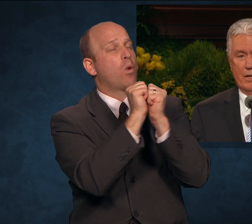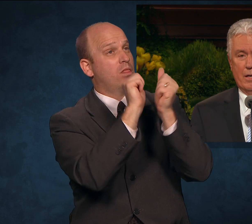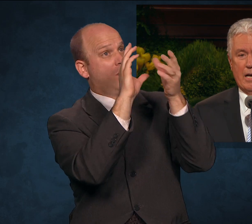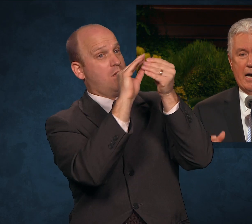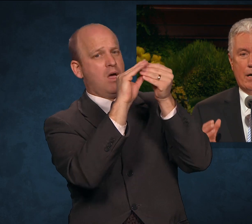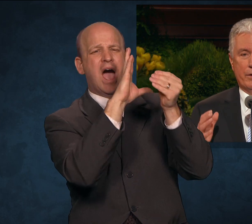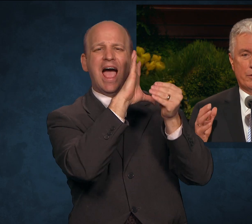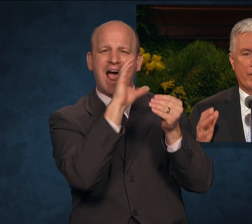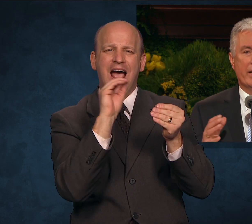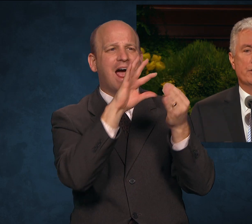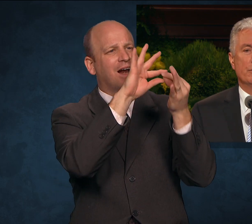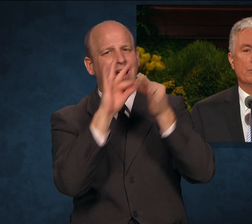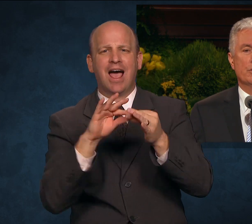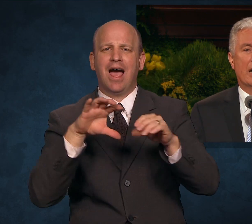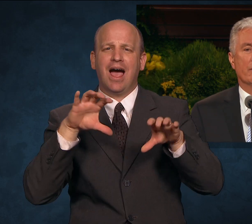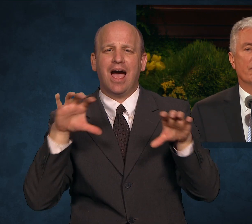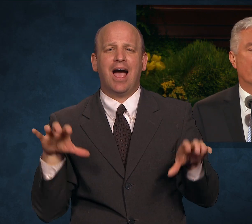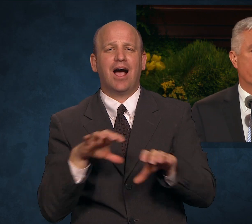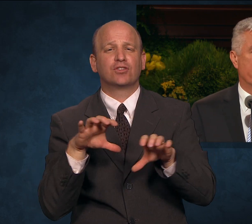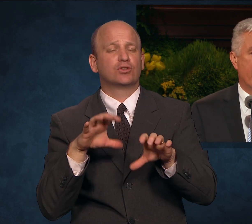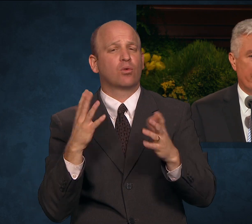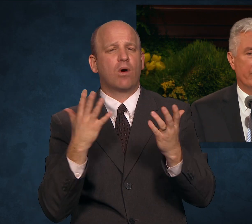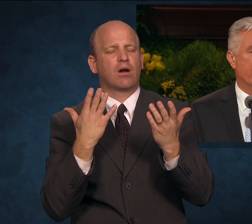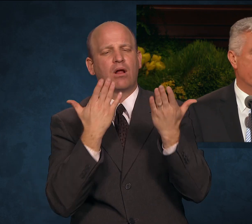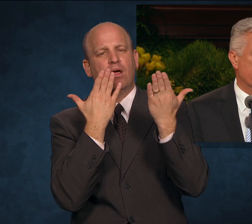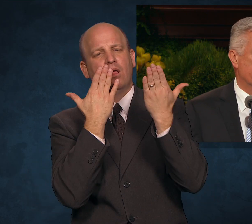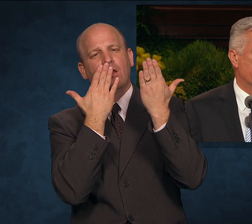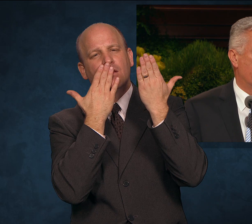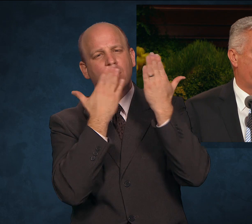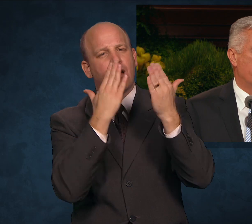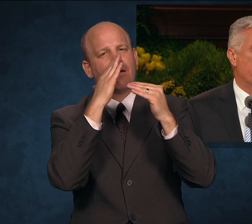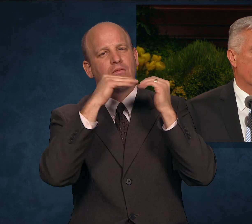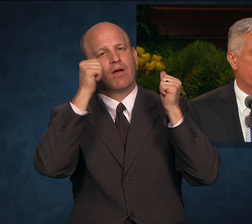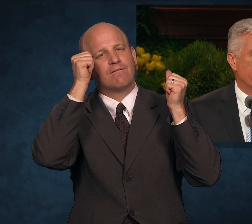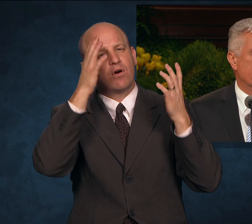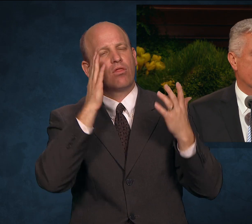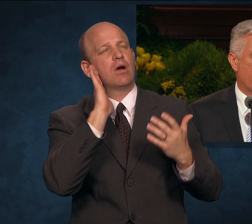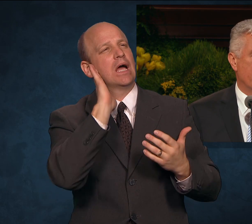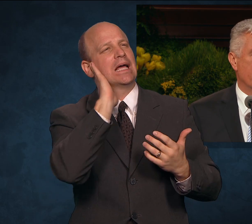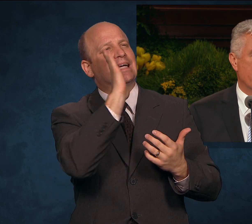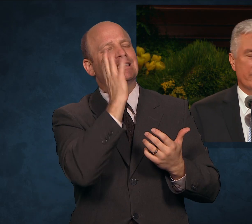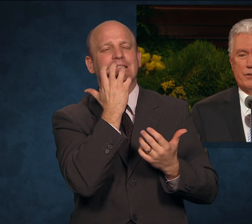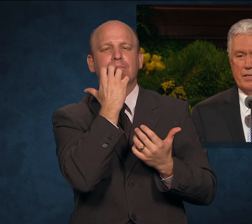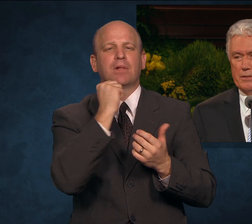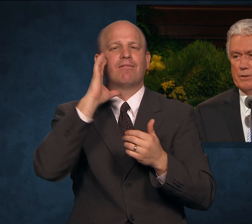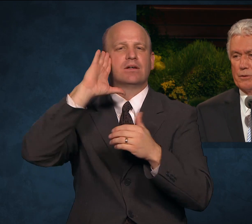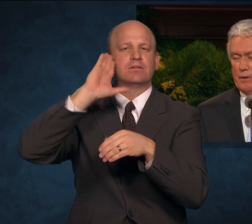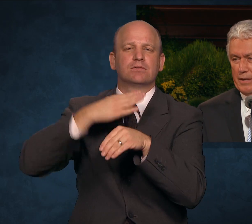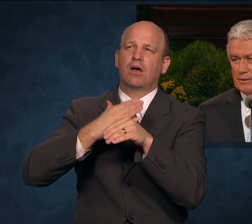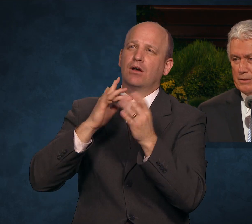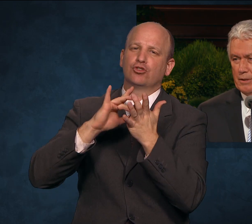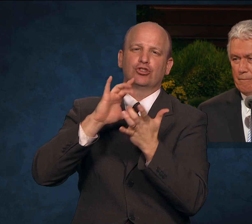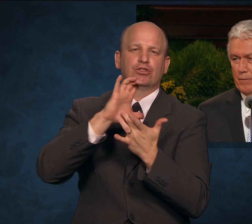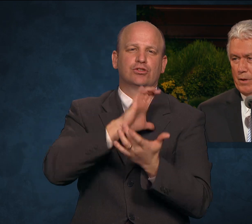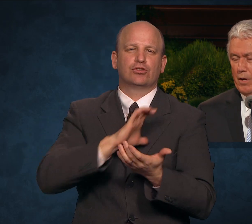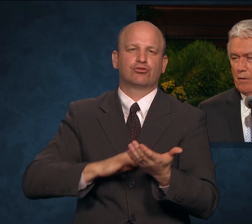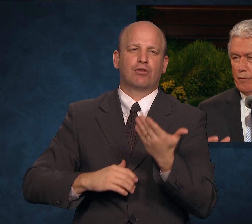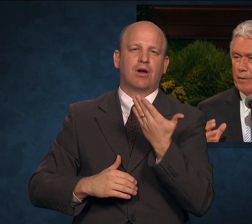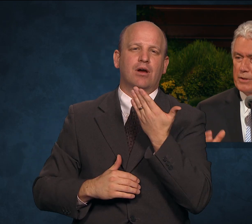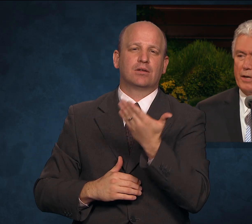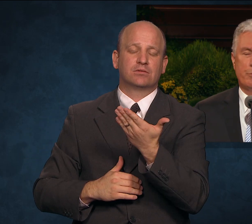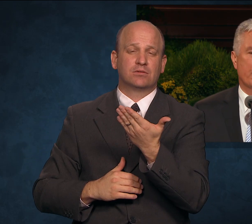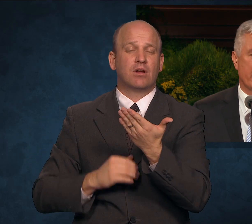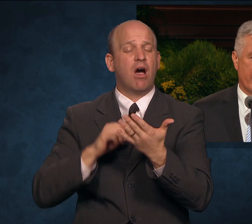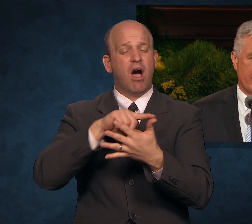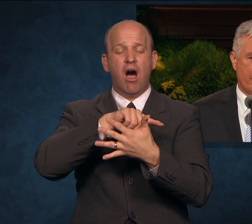deed our gratitude to Our Father in heaven and his beloved Son even Jesus Christ